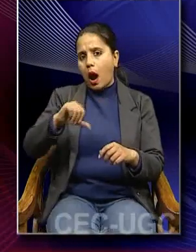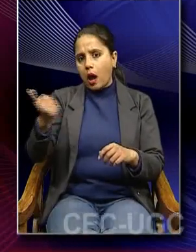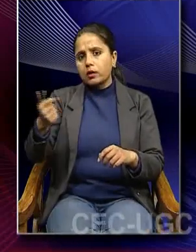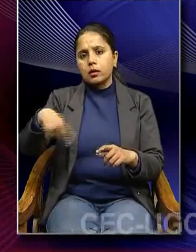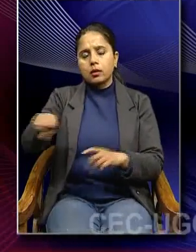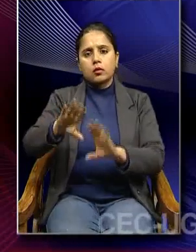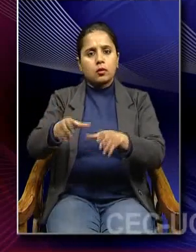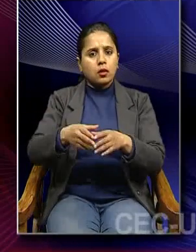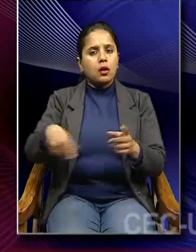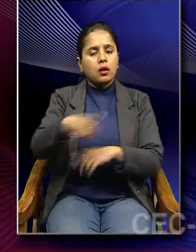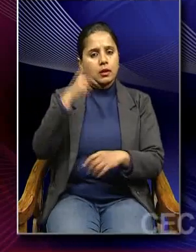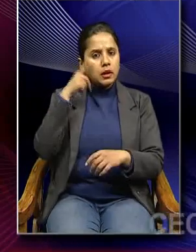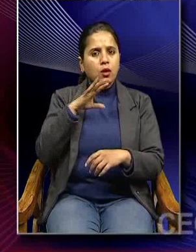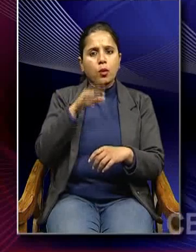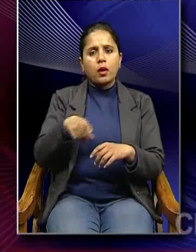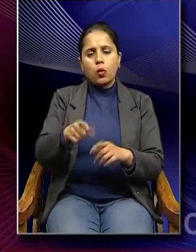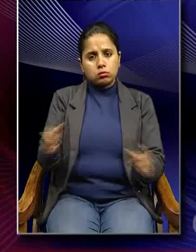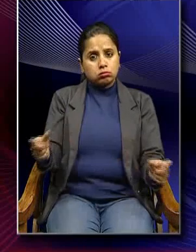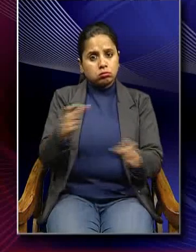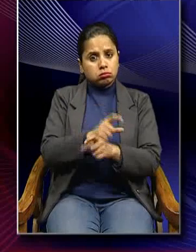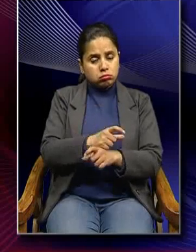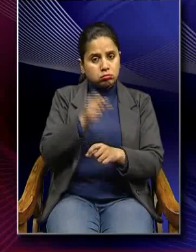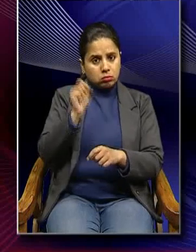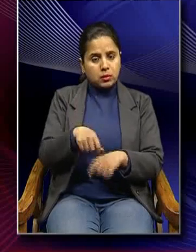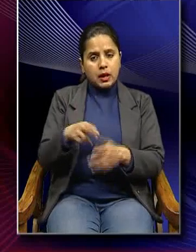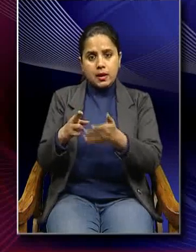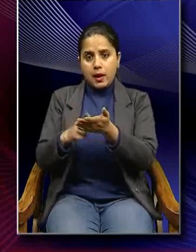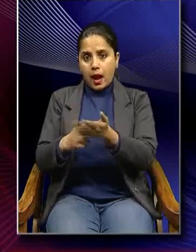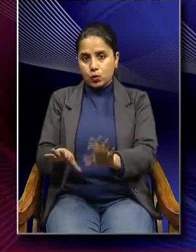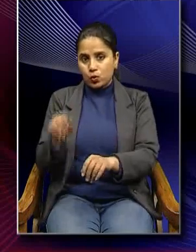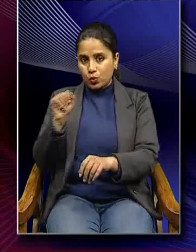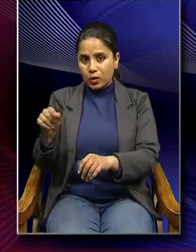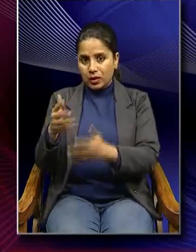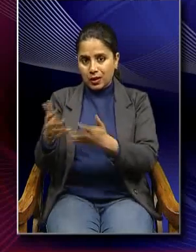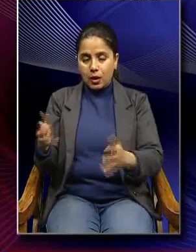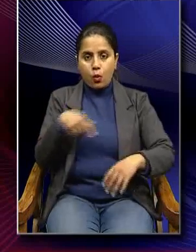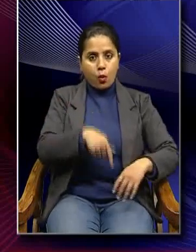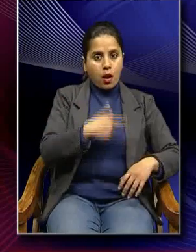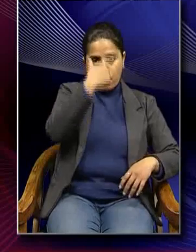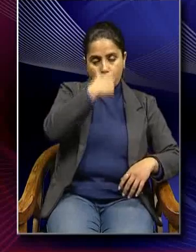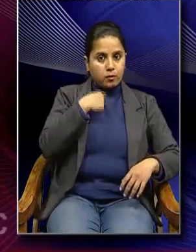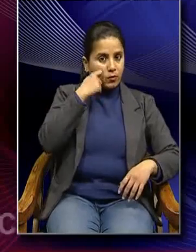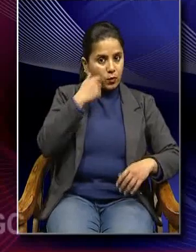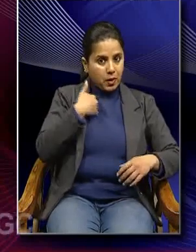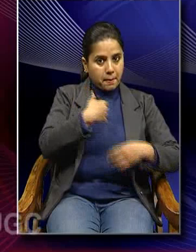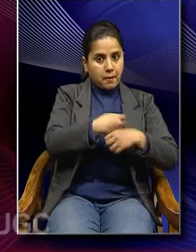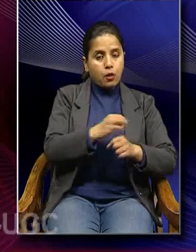the extent of substitutability between natural resources and man-made capital in the